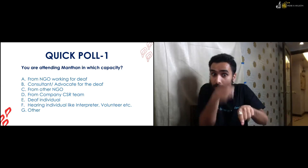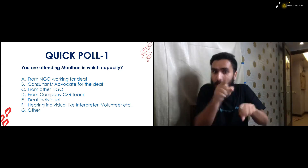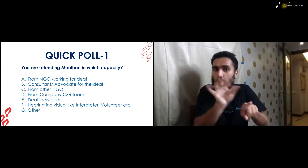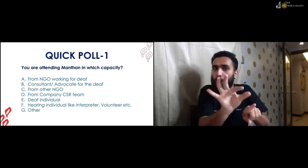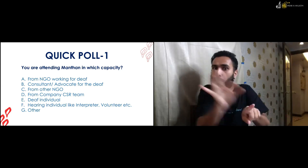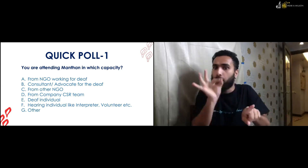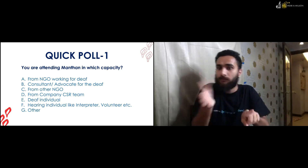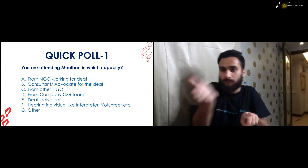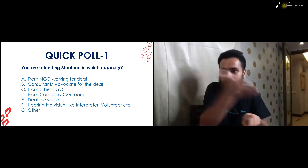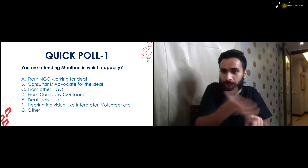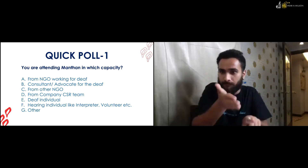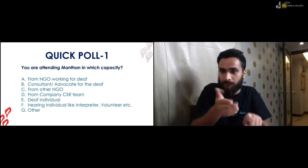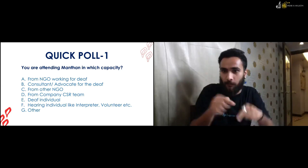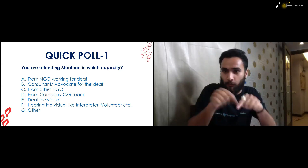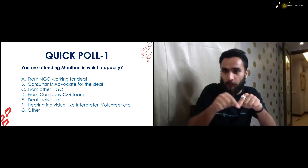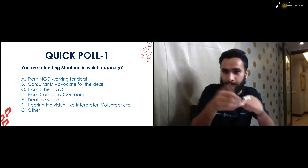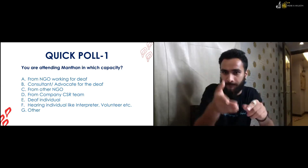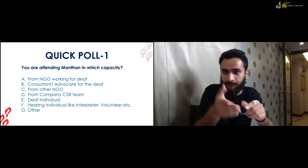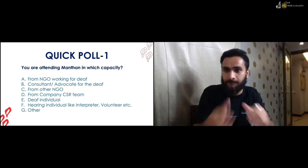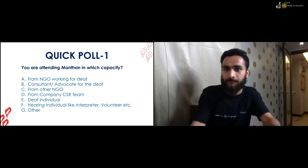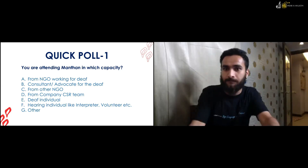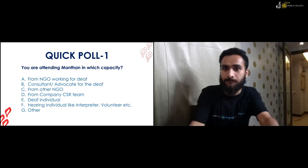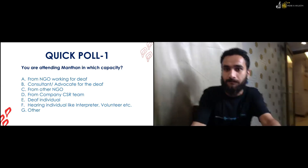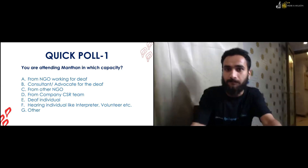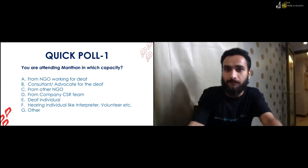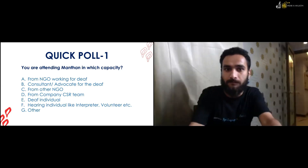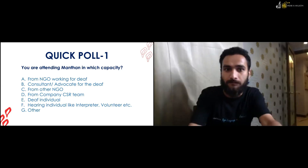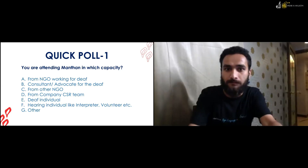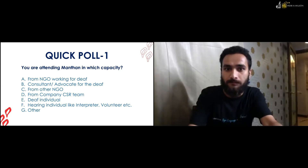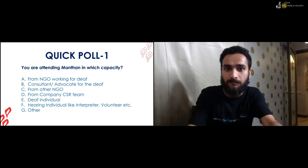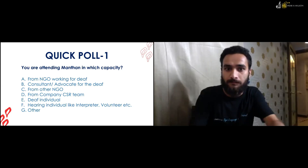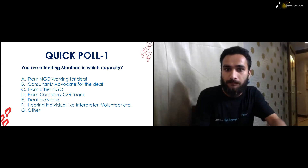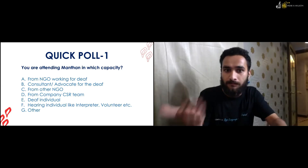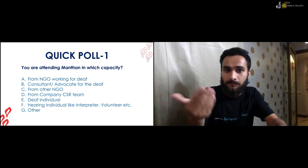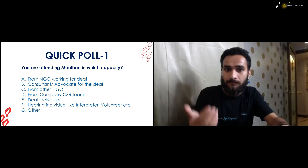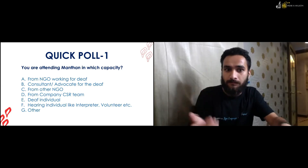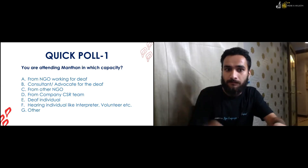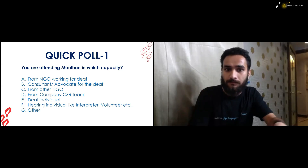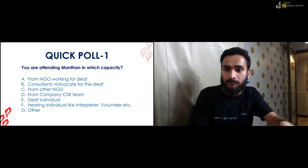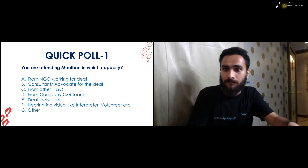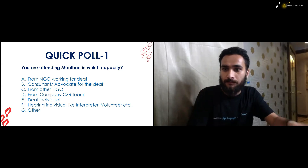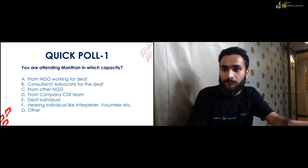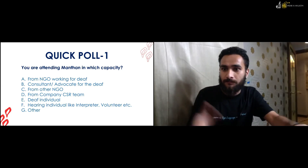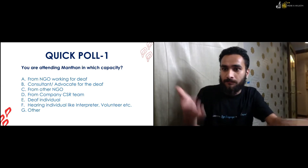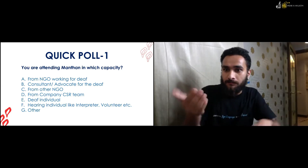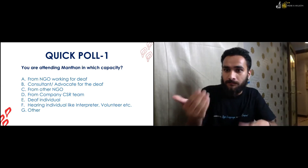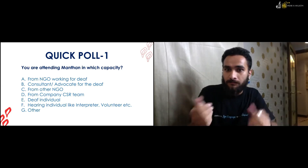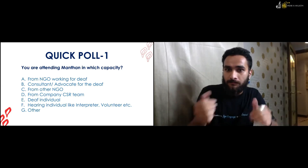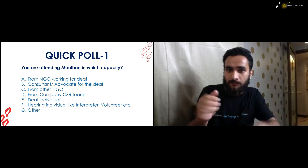So whichever matches you in the capacity, please vote for that as the poll comes up.